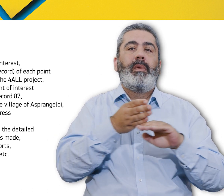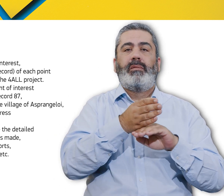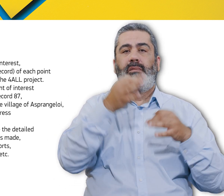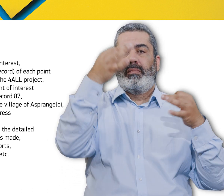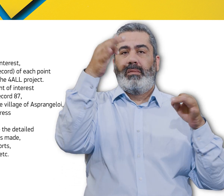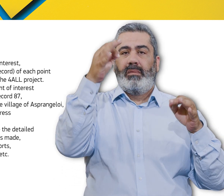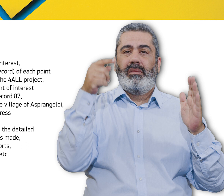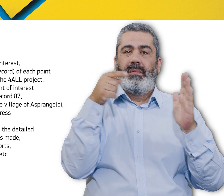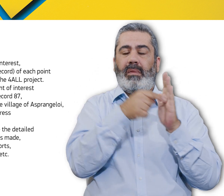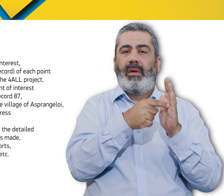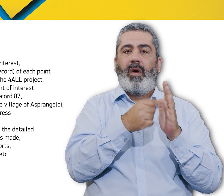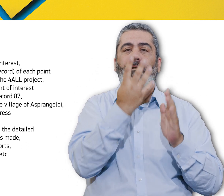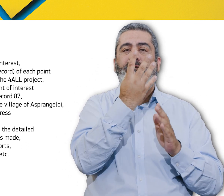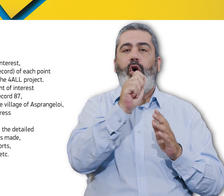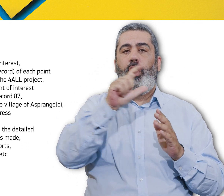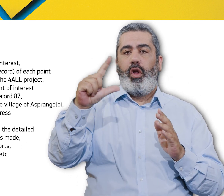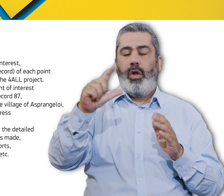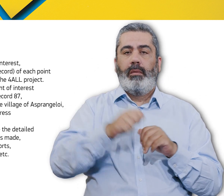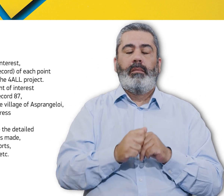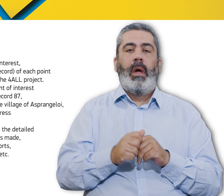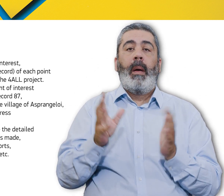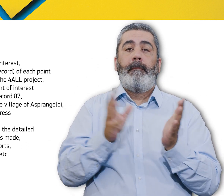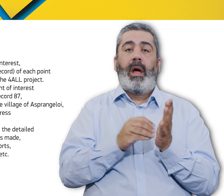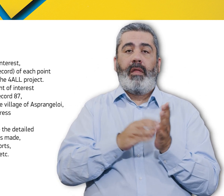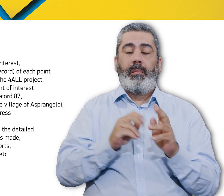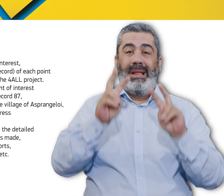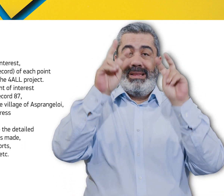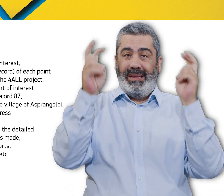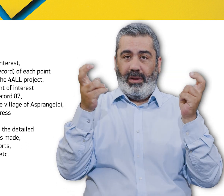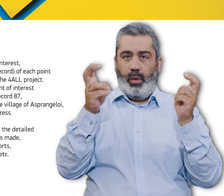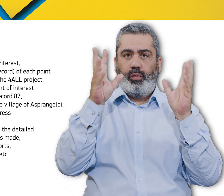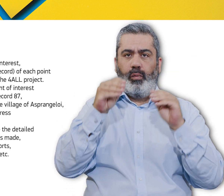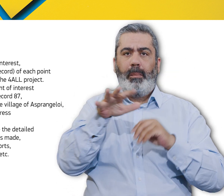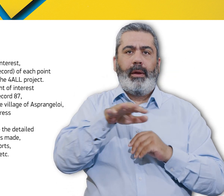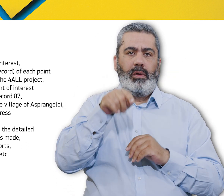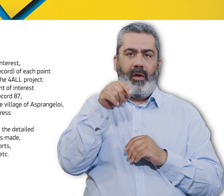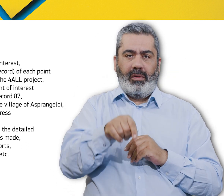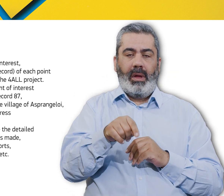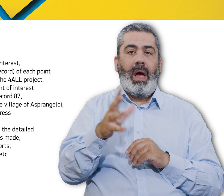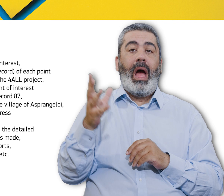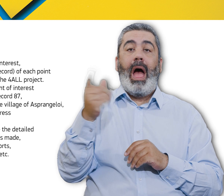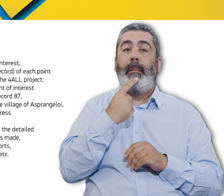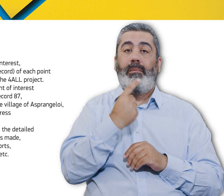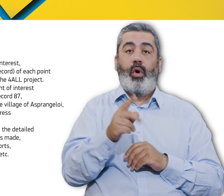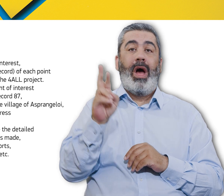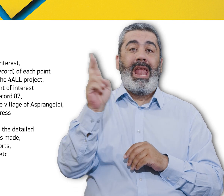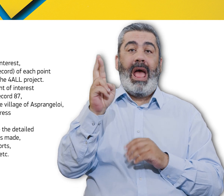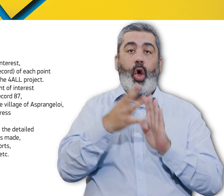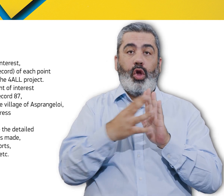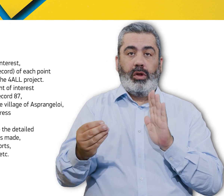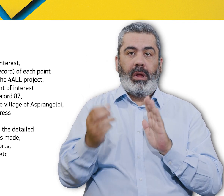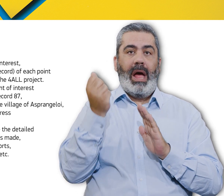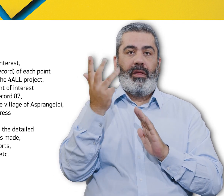of the For All project. For example, if after the title of a point of interest you hear record and a number, for